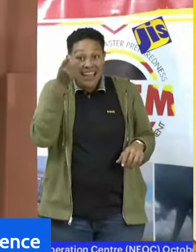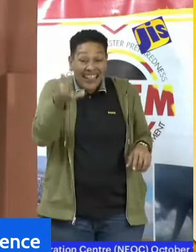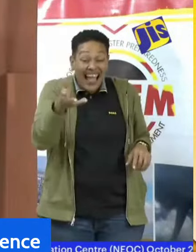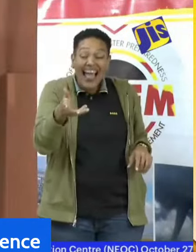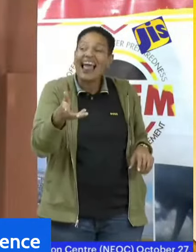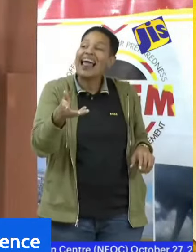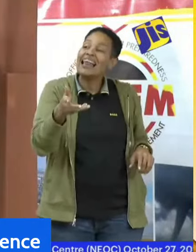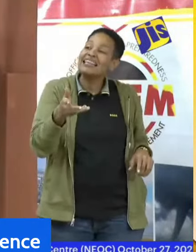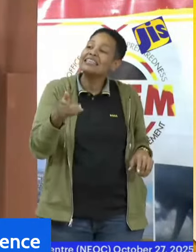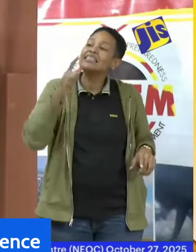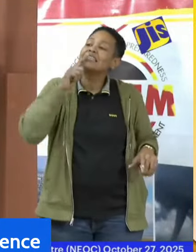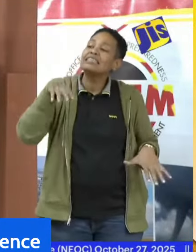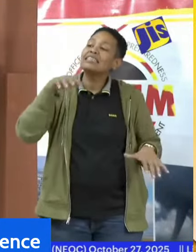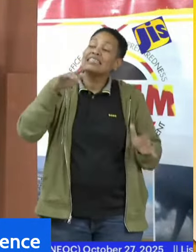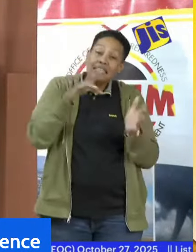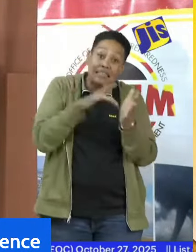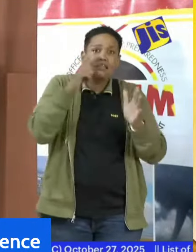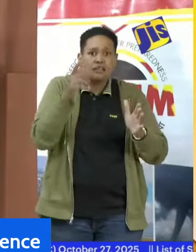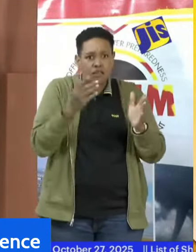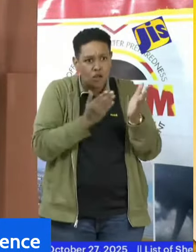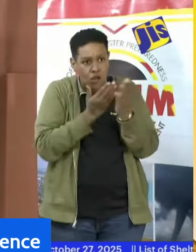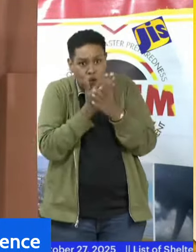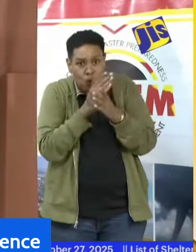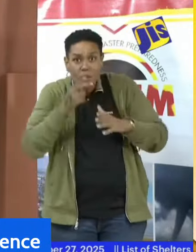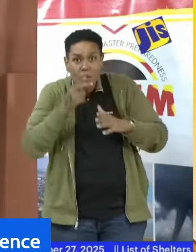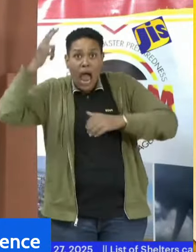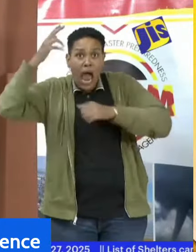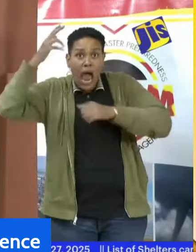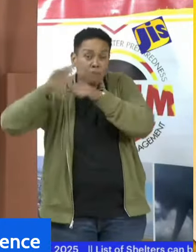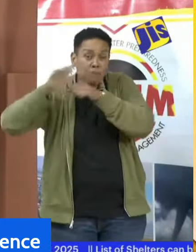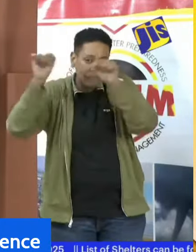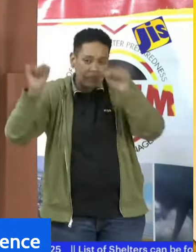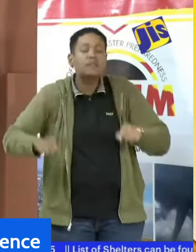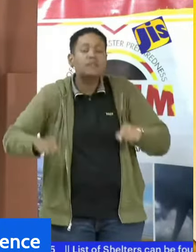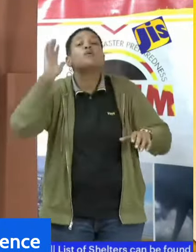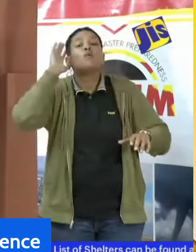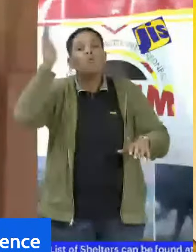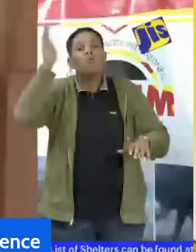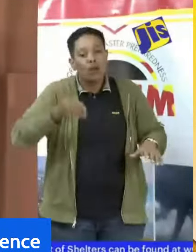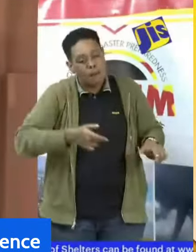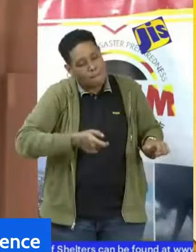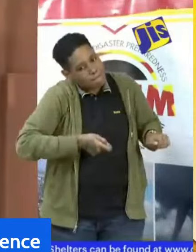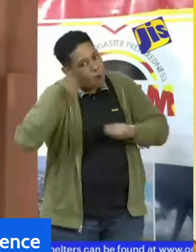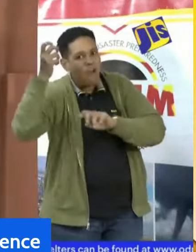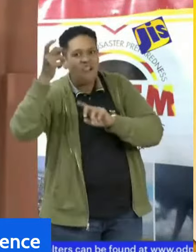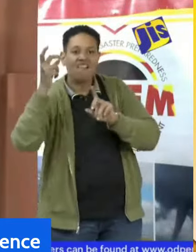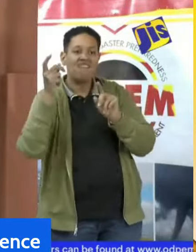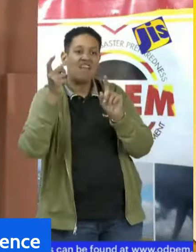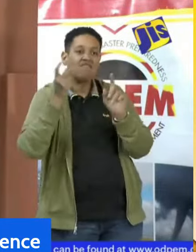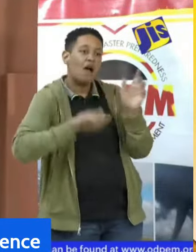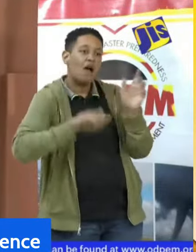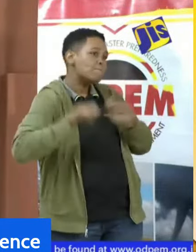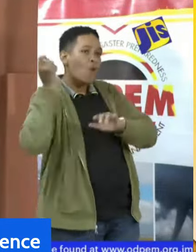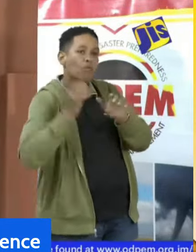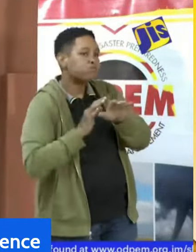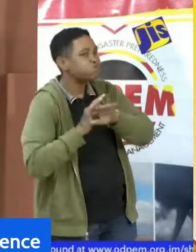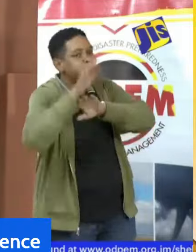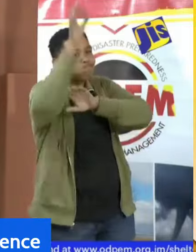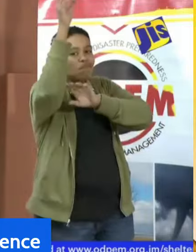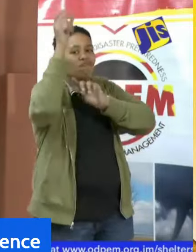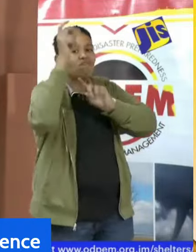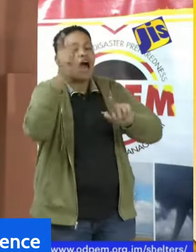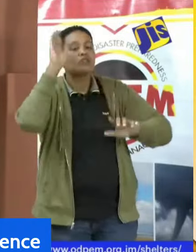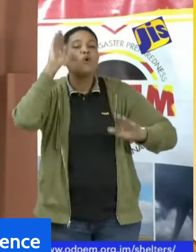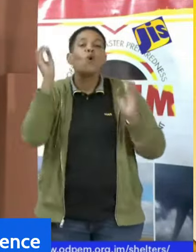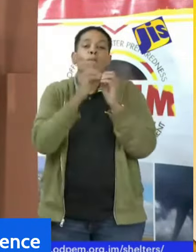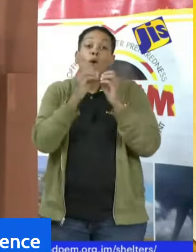and it is taking advantage of the break between the high pressure systems, then that will pull it faster in the direction. And so it's expected to